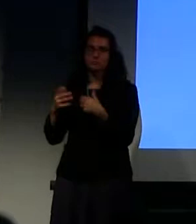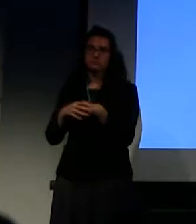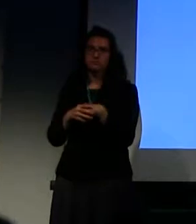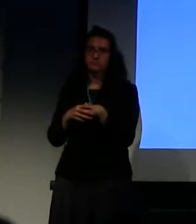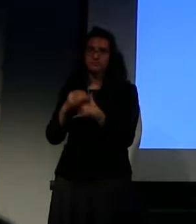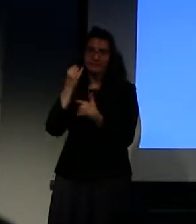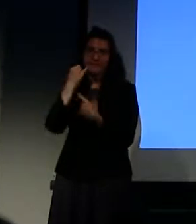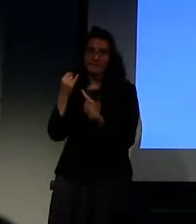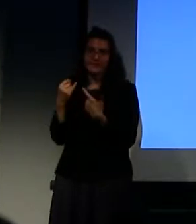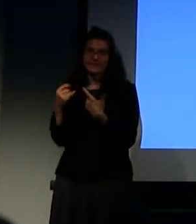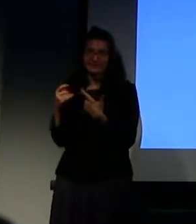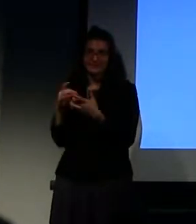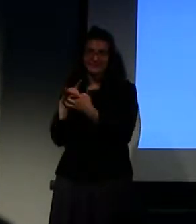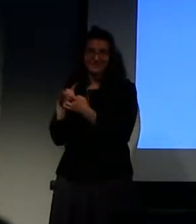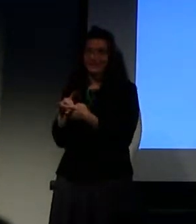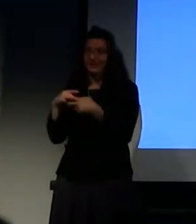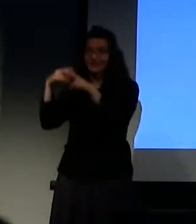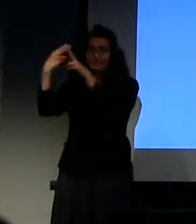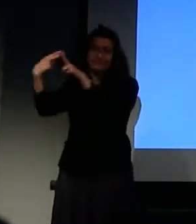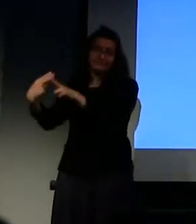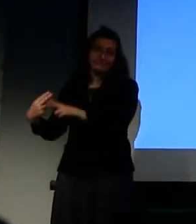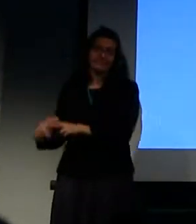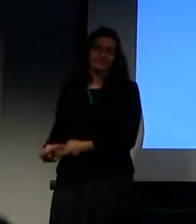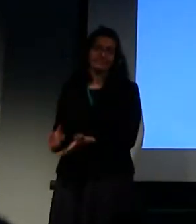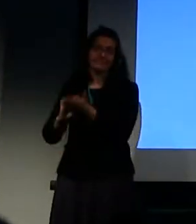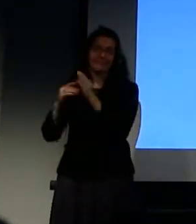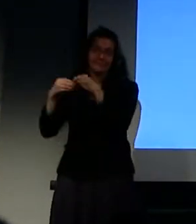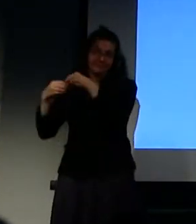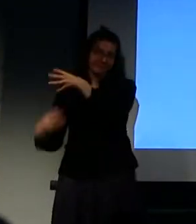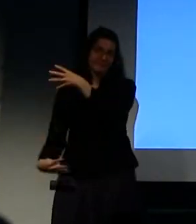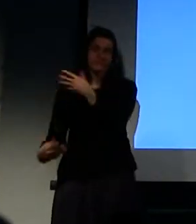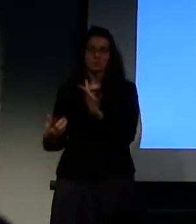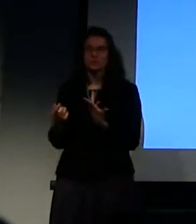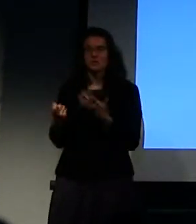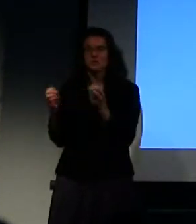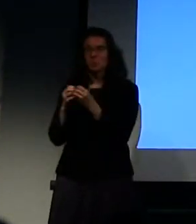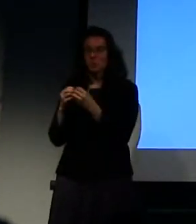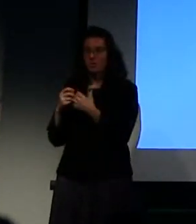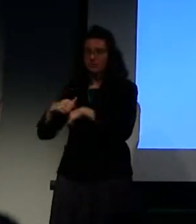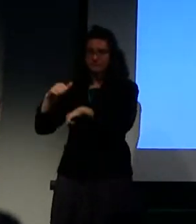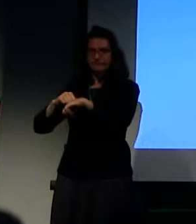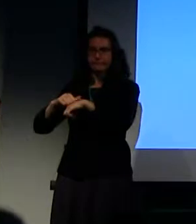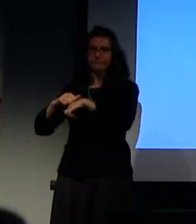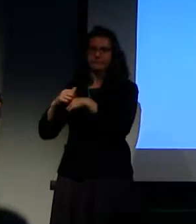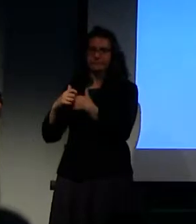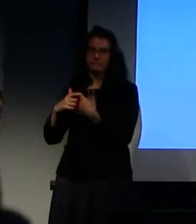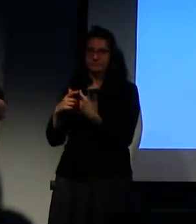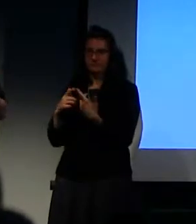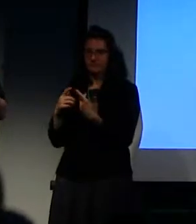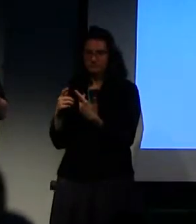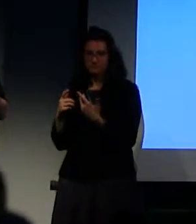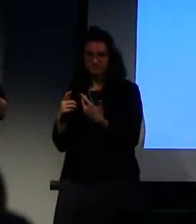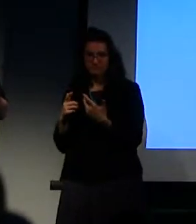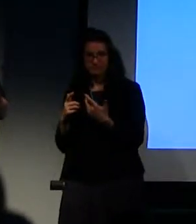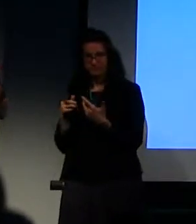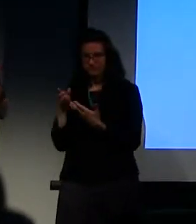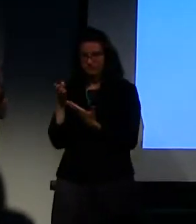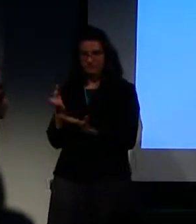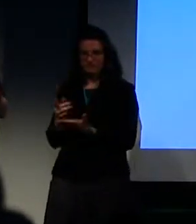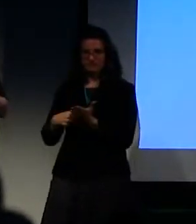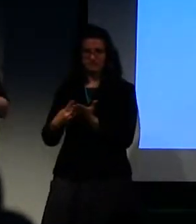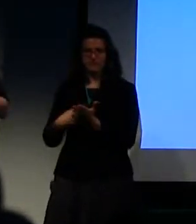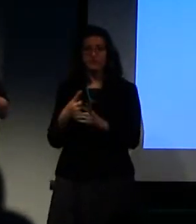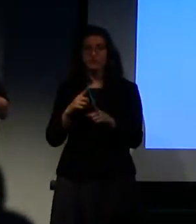listing off medications, so it's a little bit more concrete in some terms. But as I pinpoint certain things and I